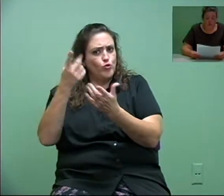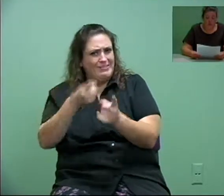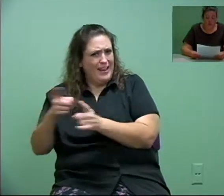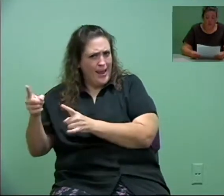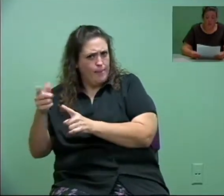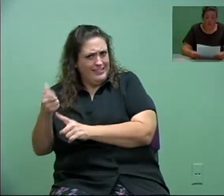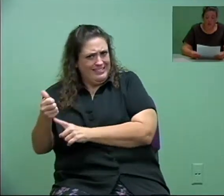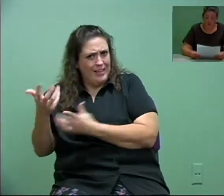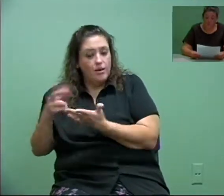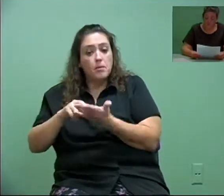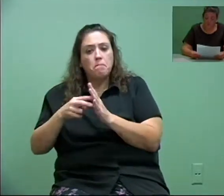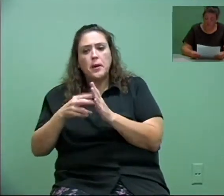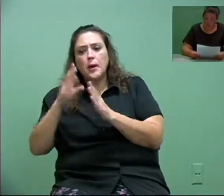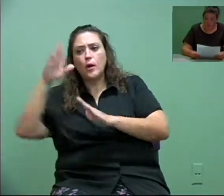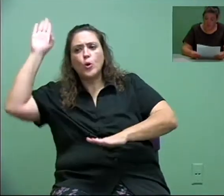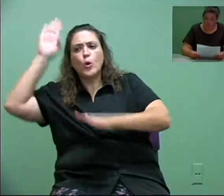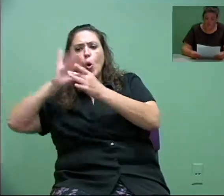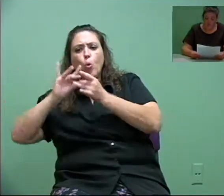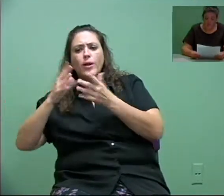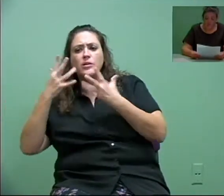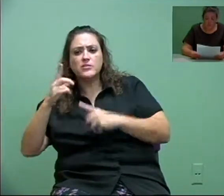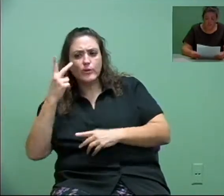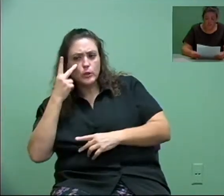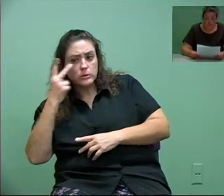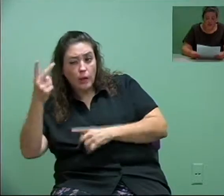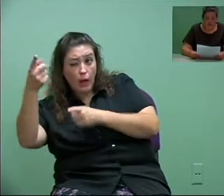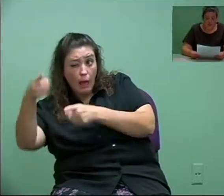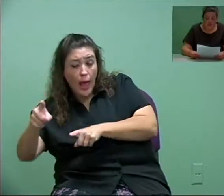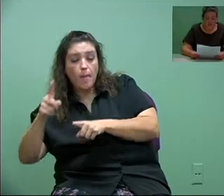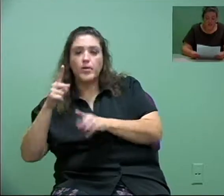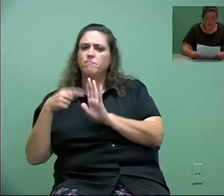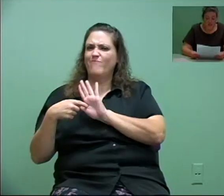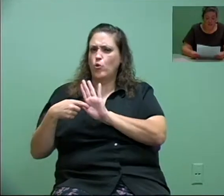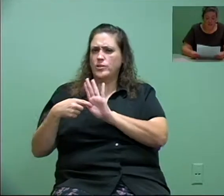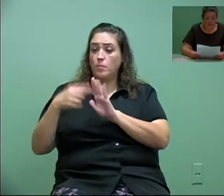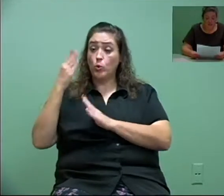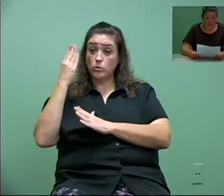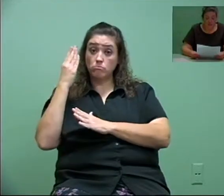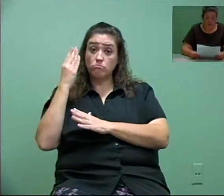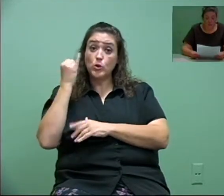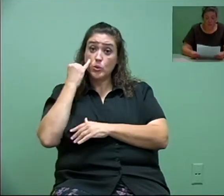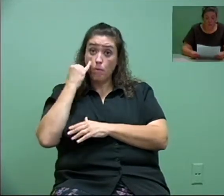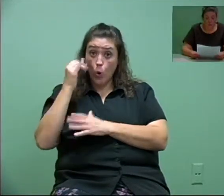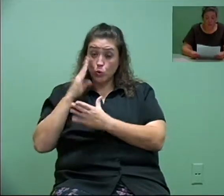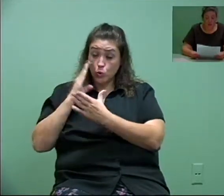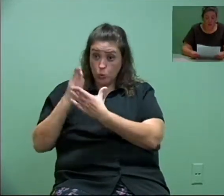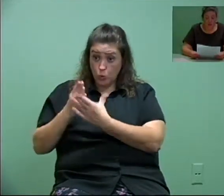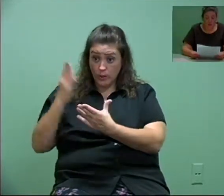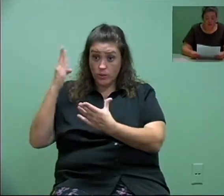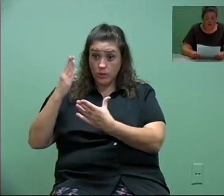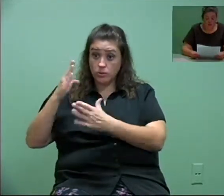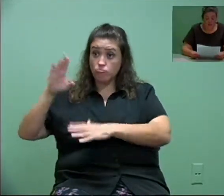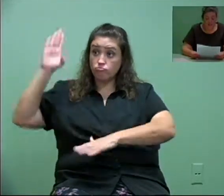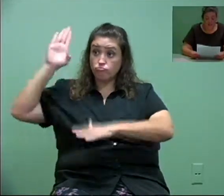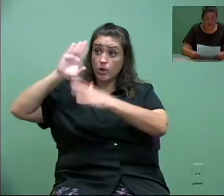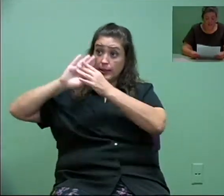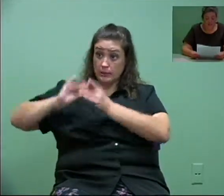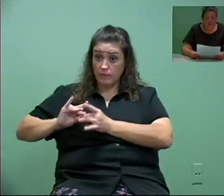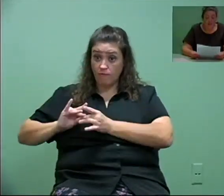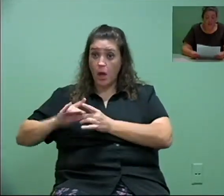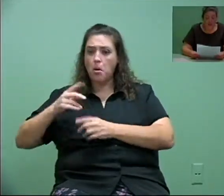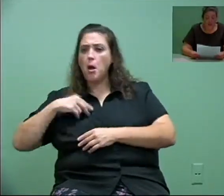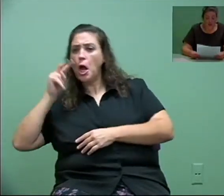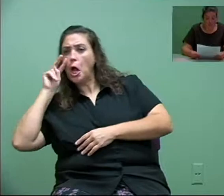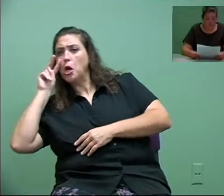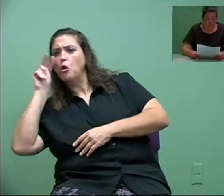the fact in question. For example, if a witness testified he looked outside and saw it was raining, that would be direct